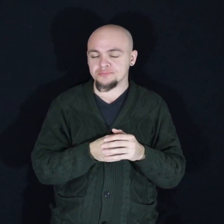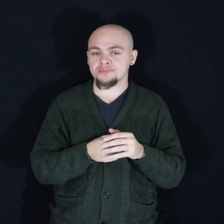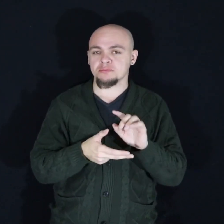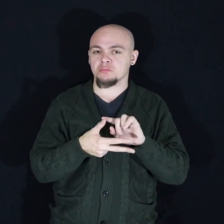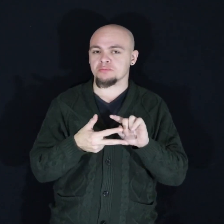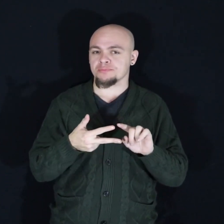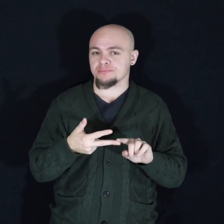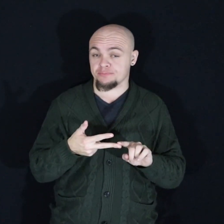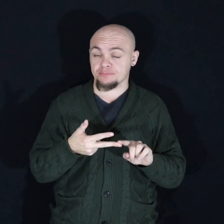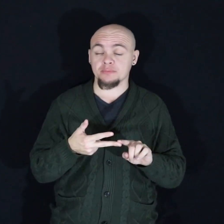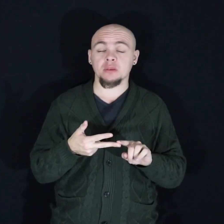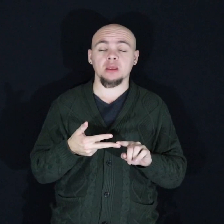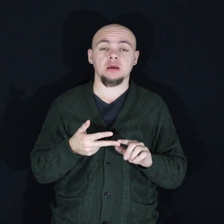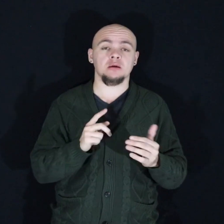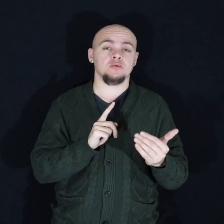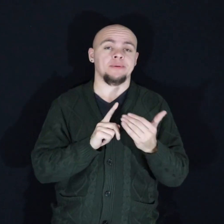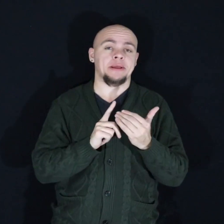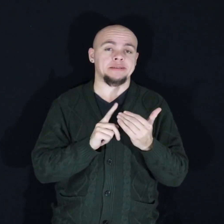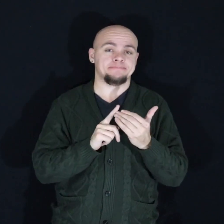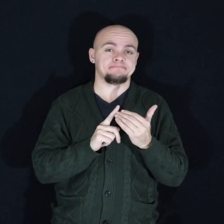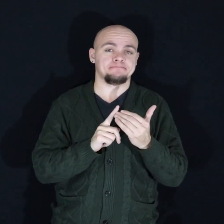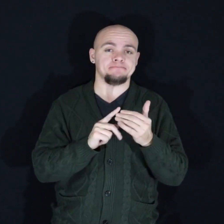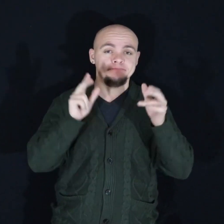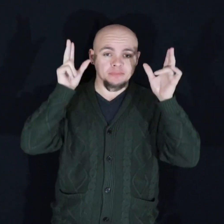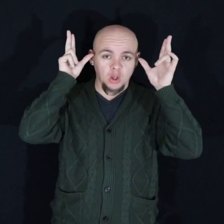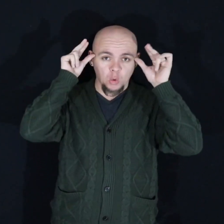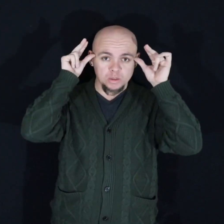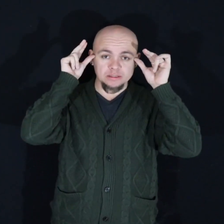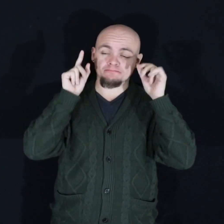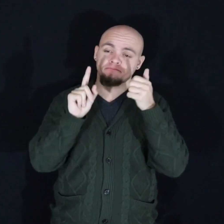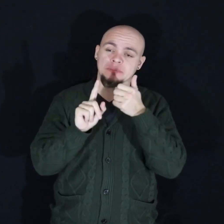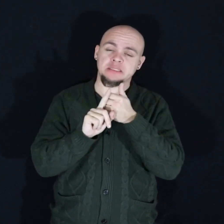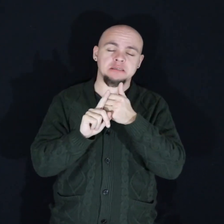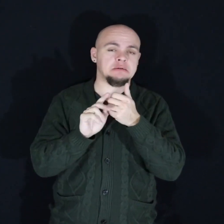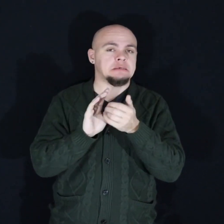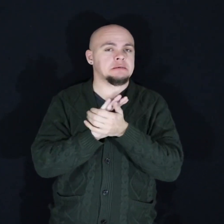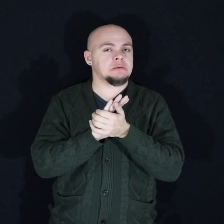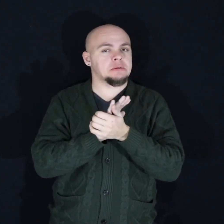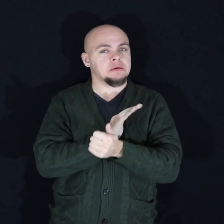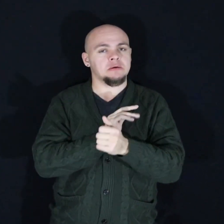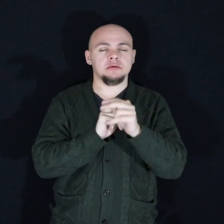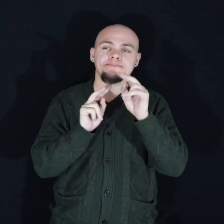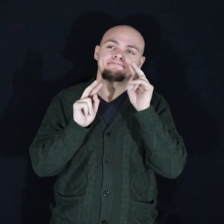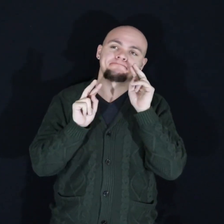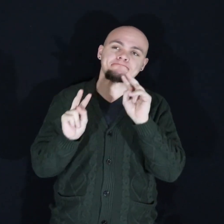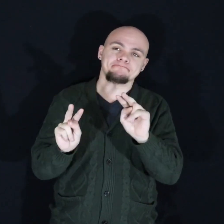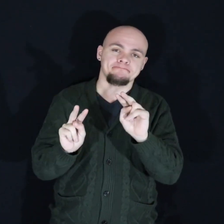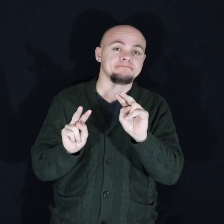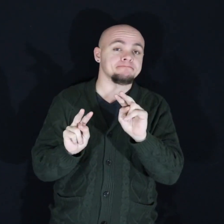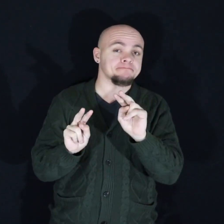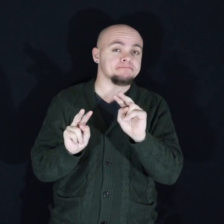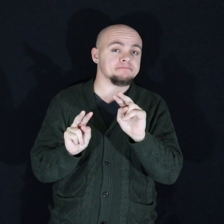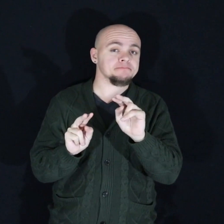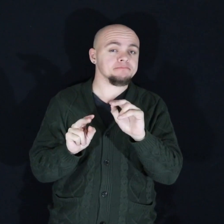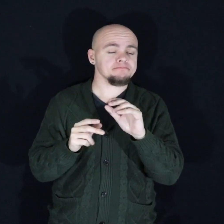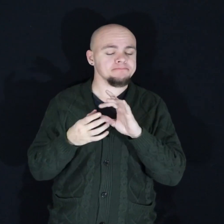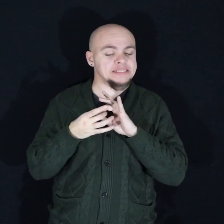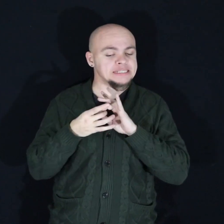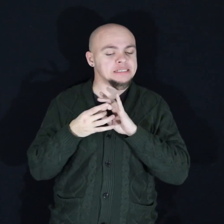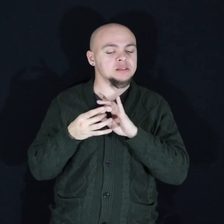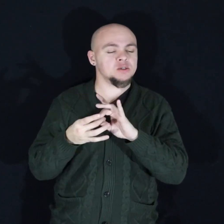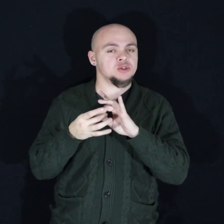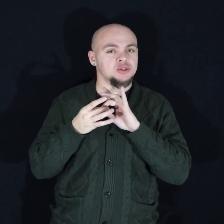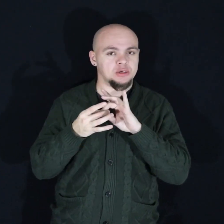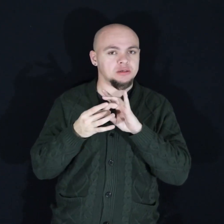that the horse has these incredible attributes that we admire, and that there's a deep connection between